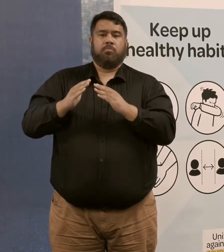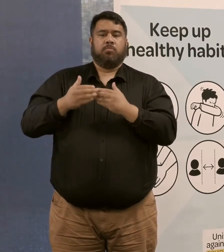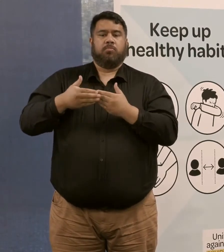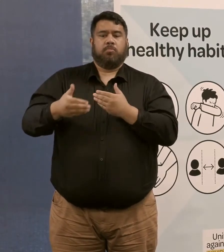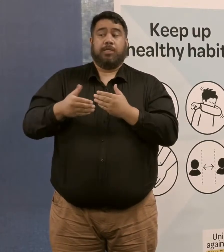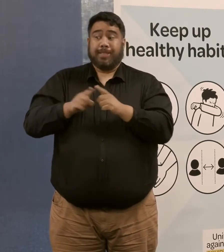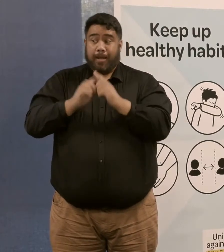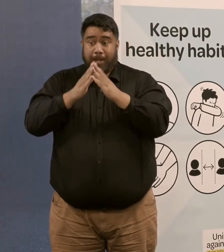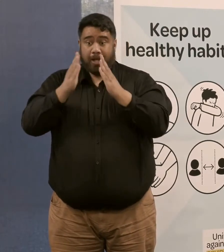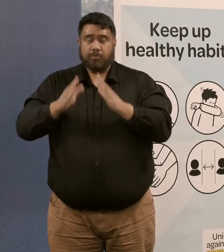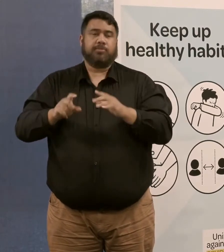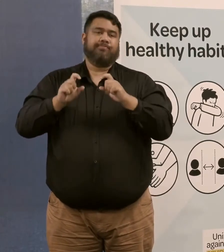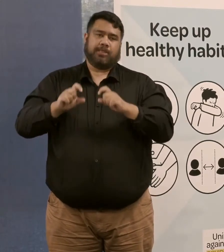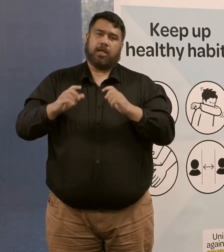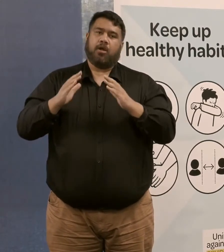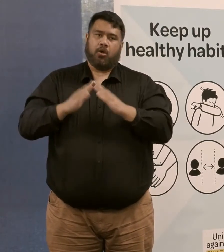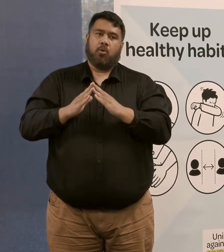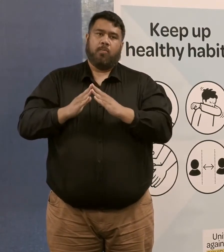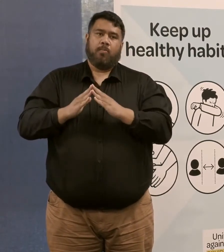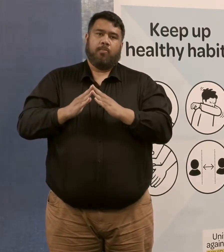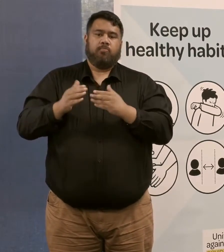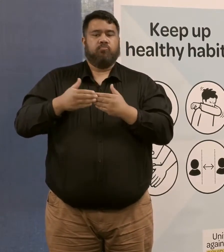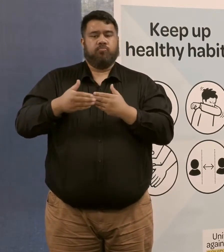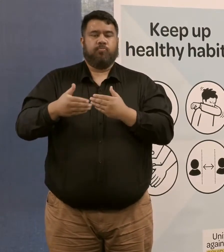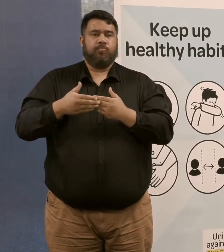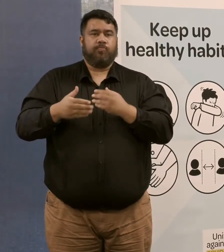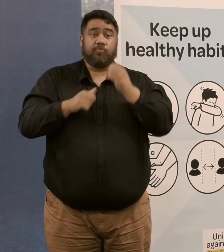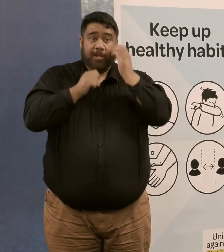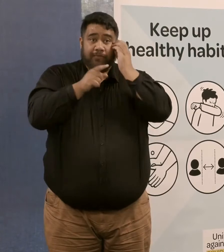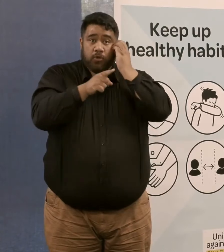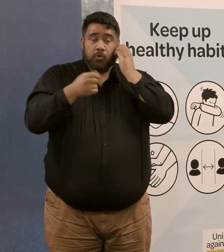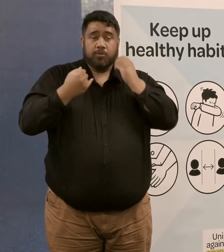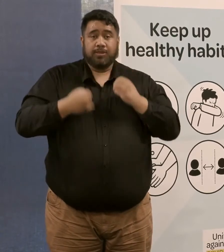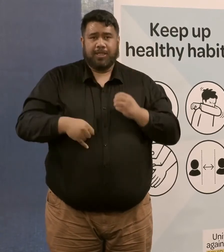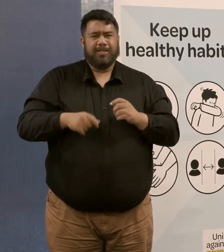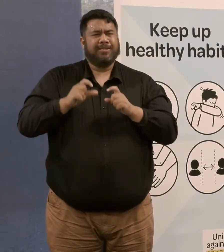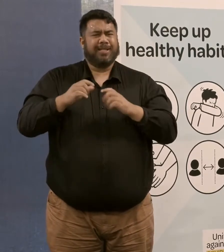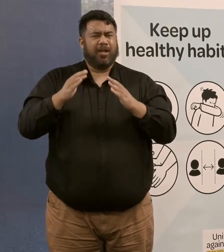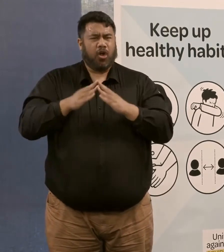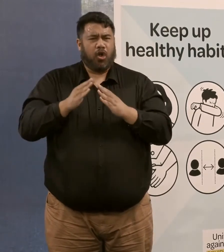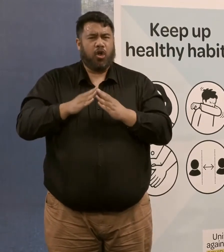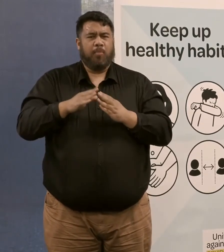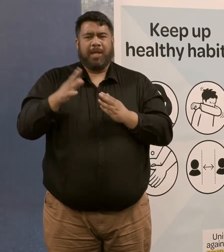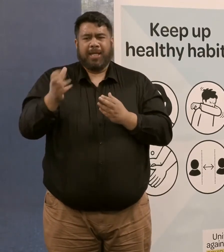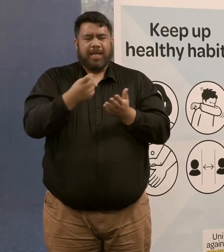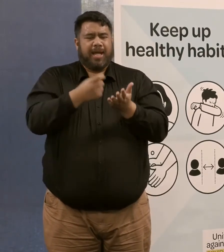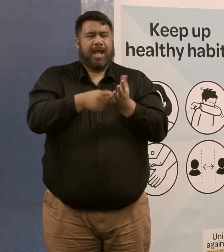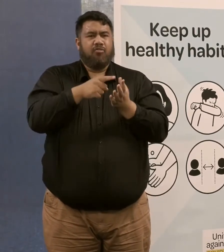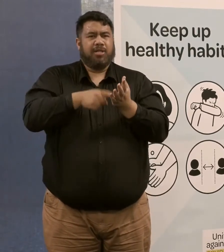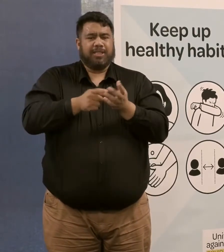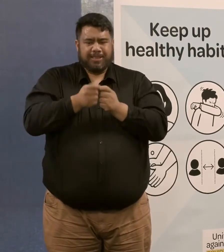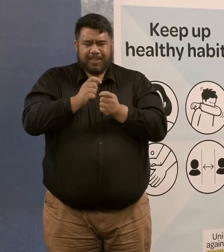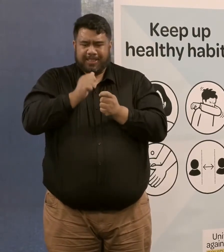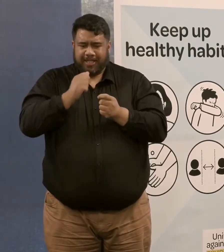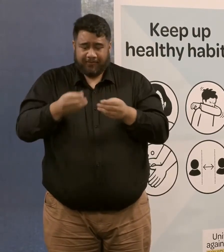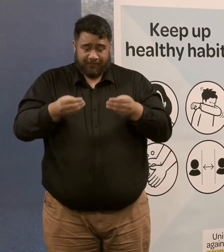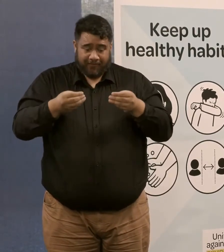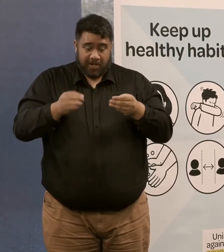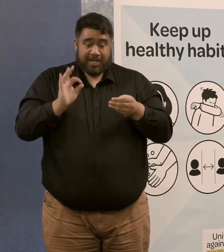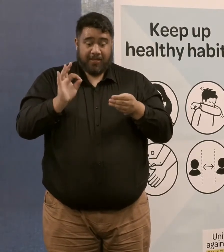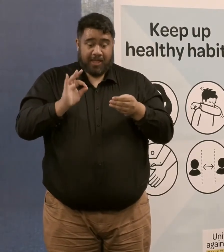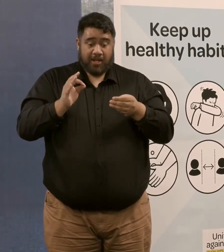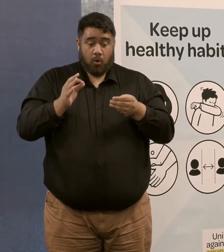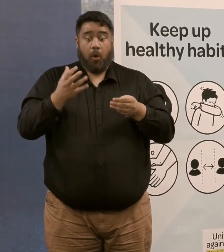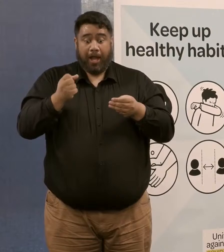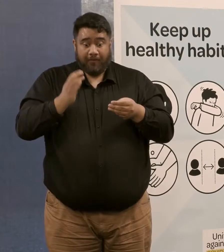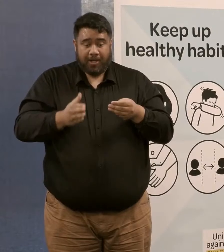COVID-19, is stay home if you're unwell. Test, get rapid antigen tests, and then report your result, whether it's positive or negative.